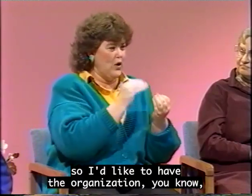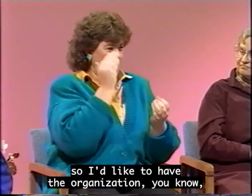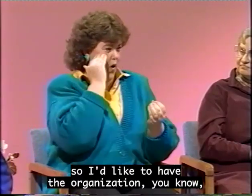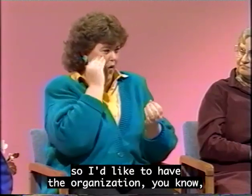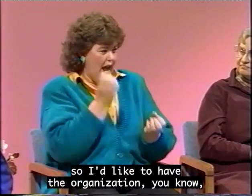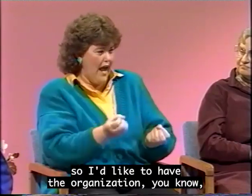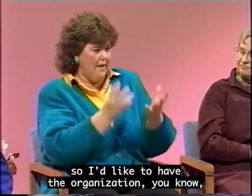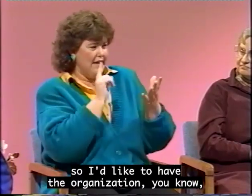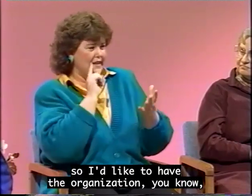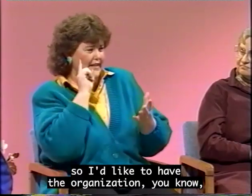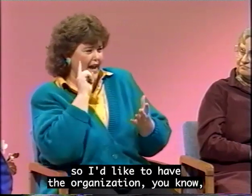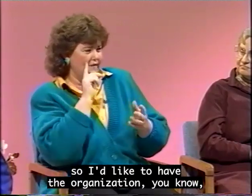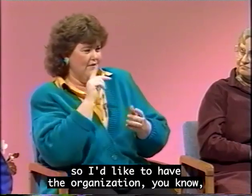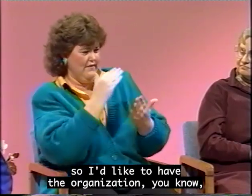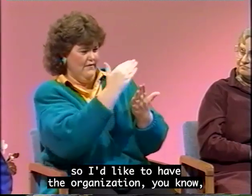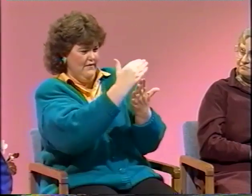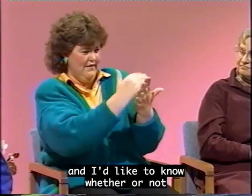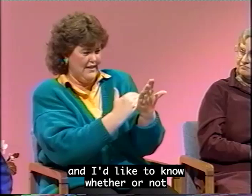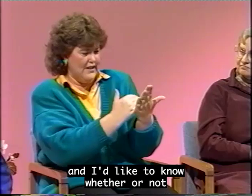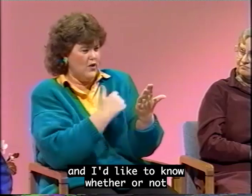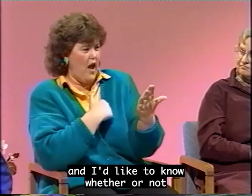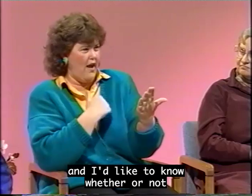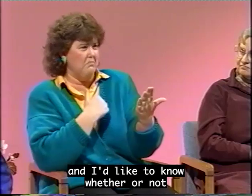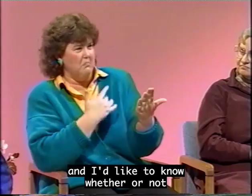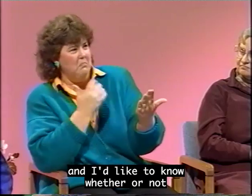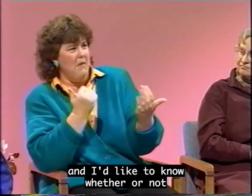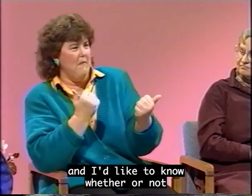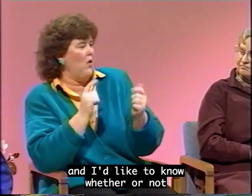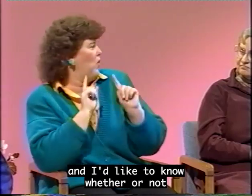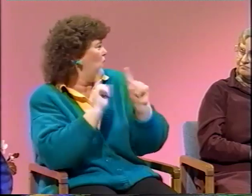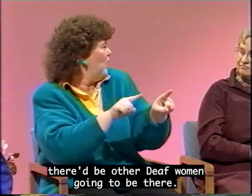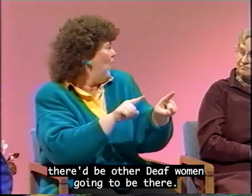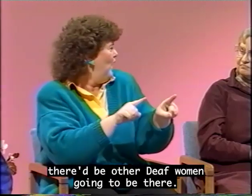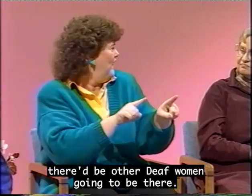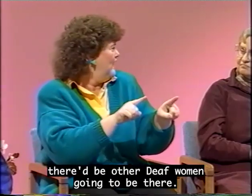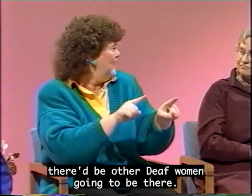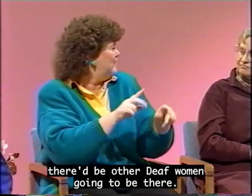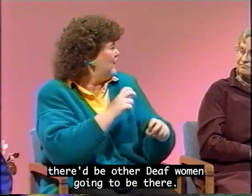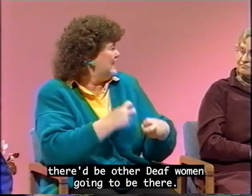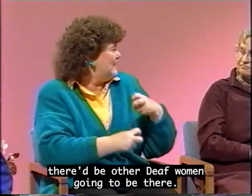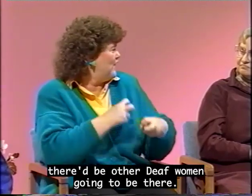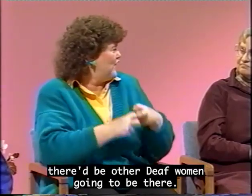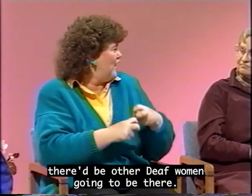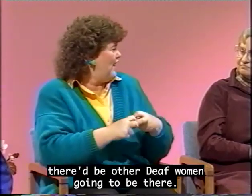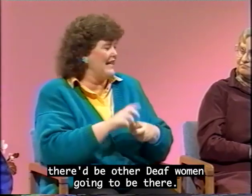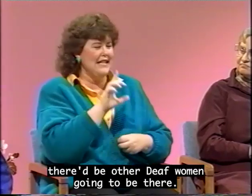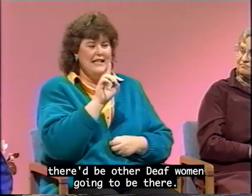I'd like to have the organization, and I'd like to know whether or not there'd be other deaf women going to be there.